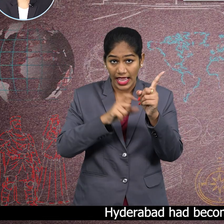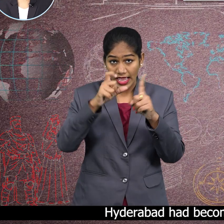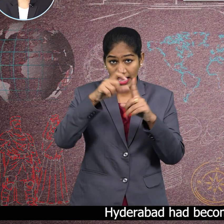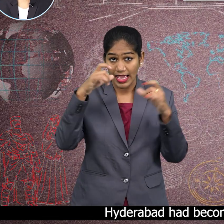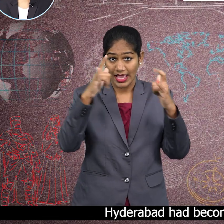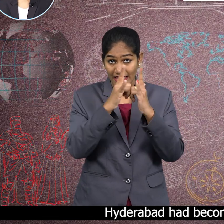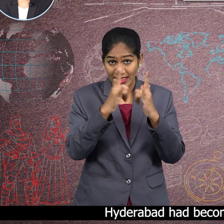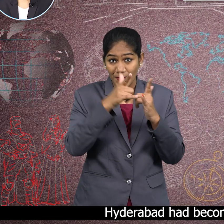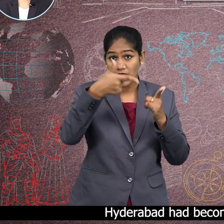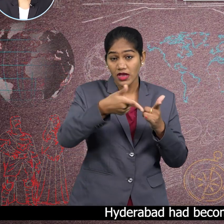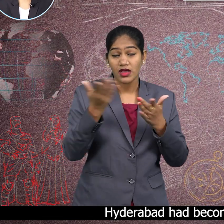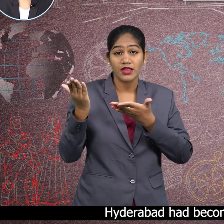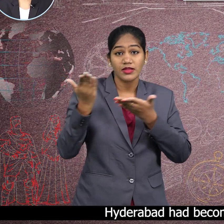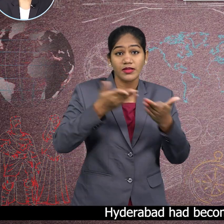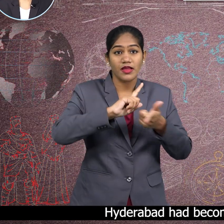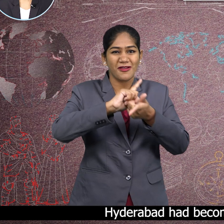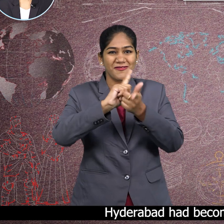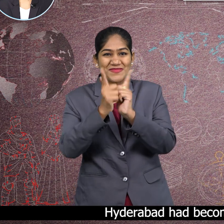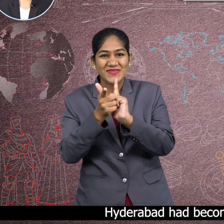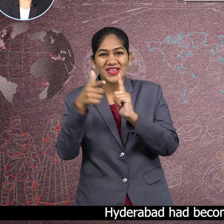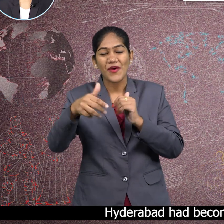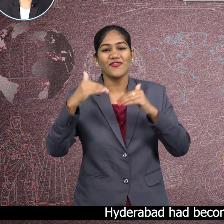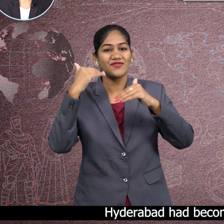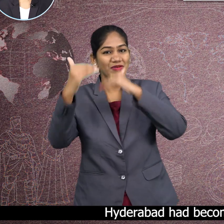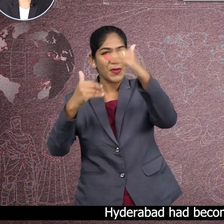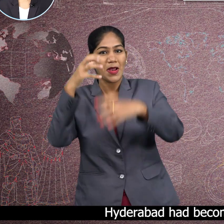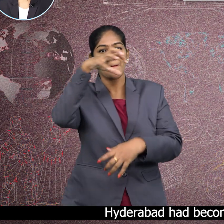Hyderabad had become a hub of development,